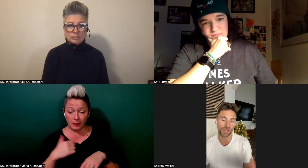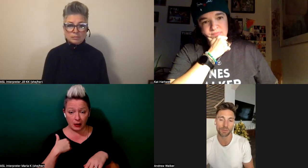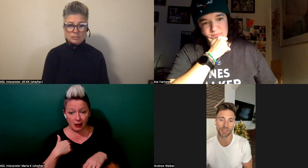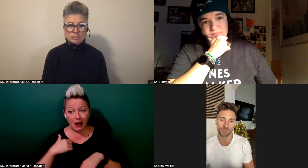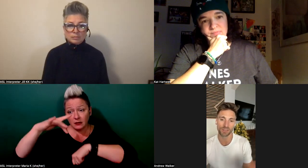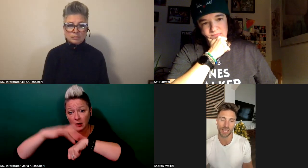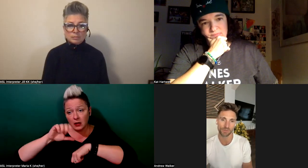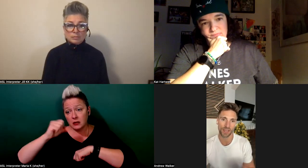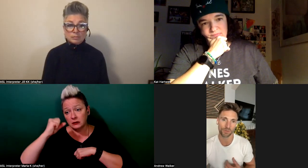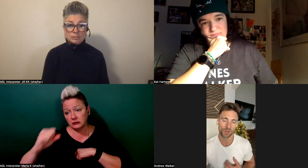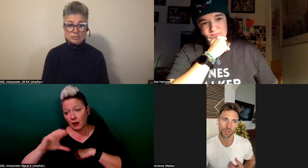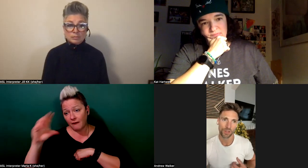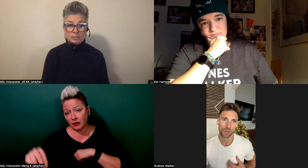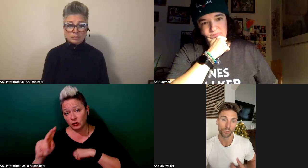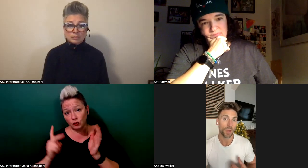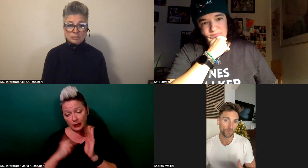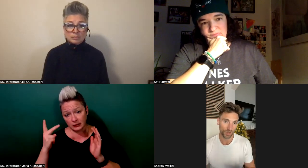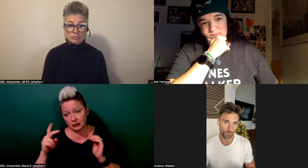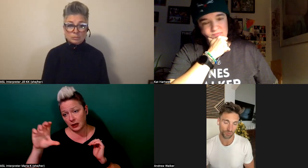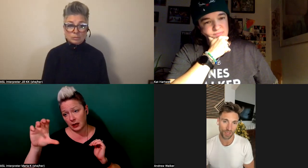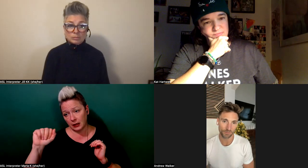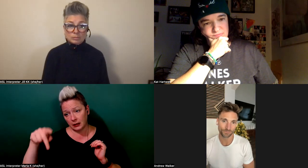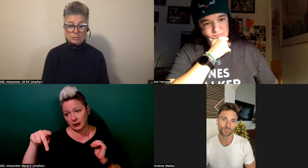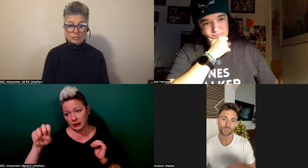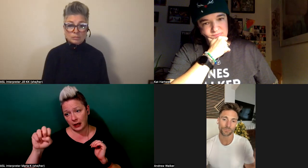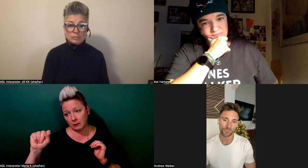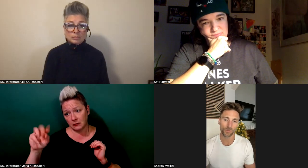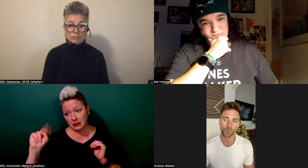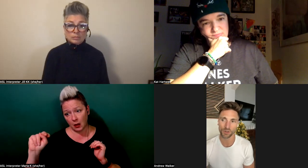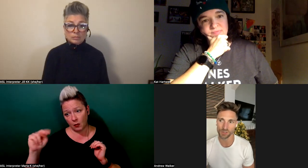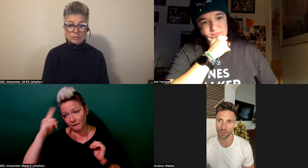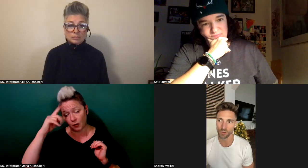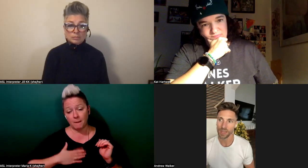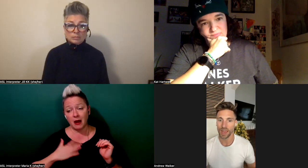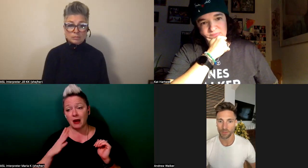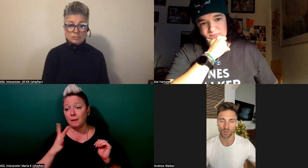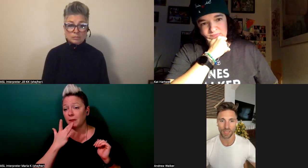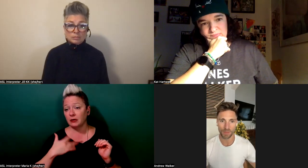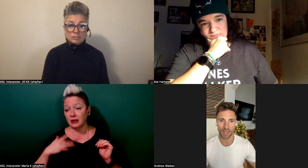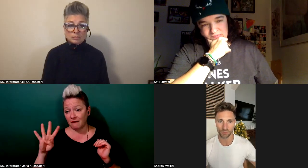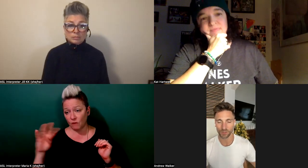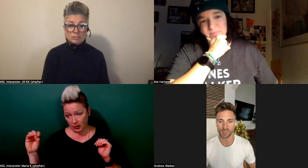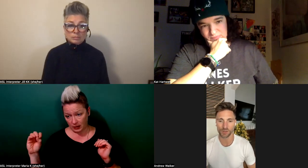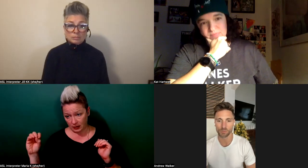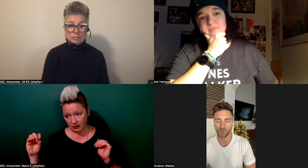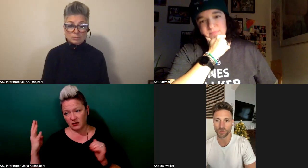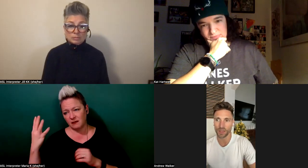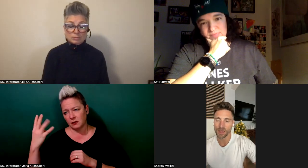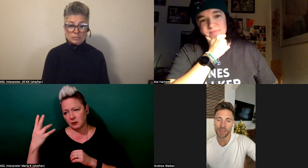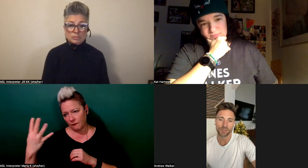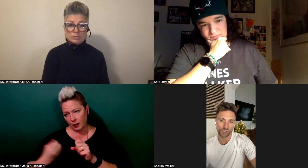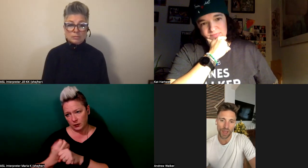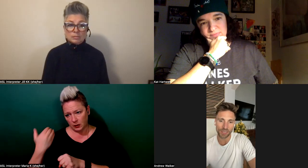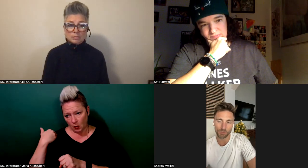Africa 2 times now. I've been to Cape Town for my 40th birthday 4 years ago, and then we came back for Cassandra's